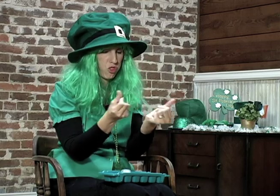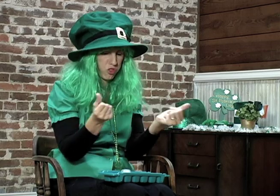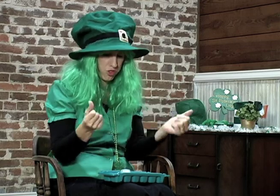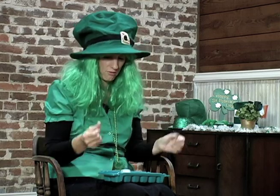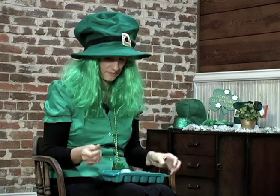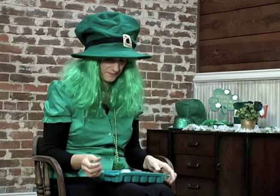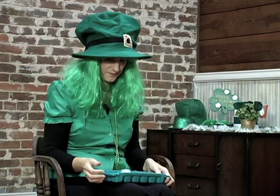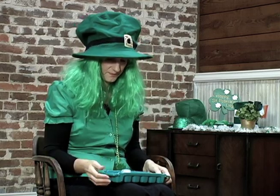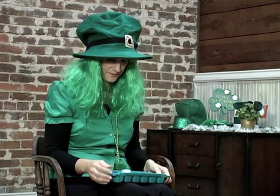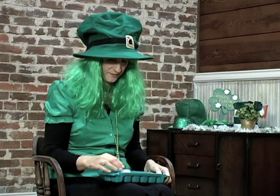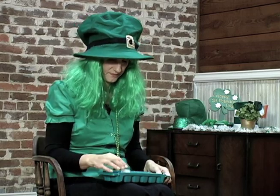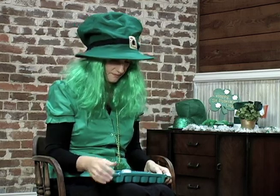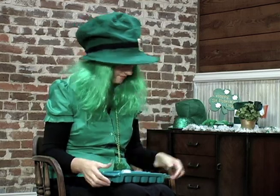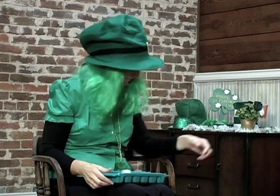melt.